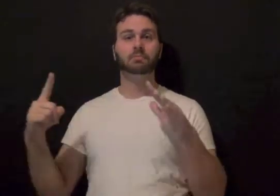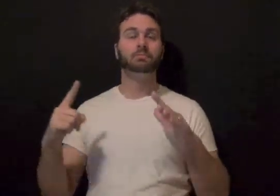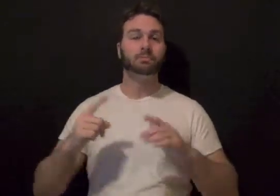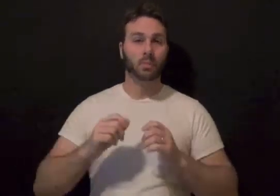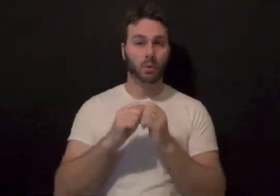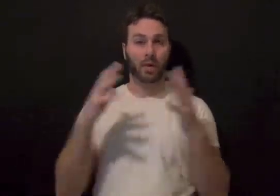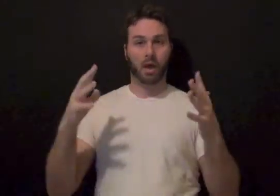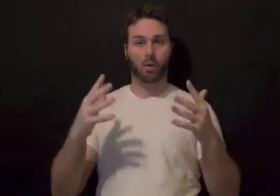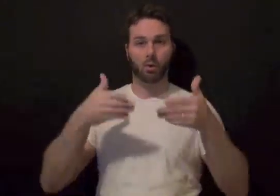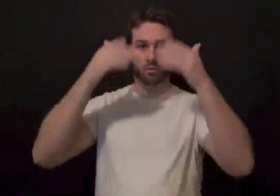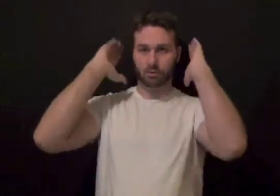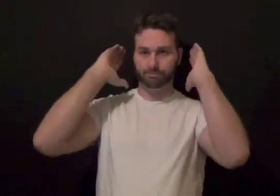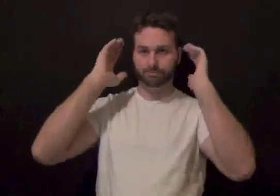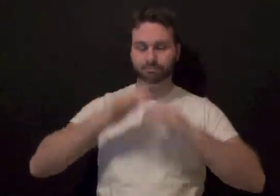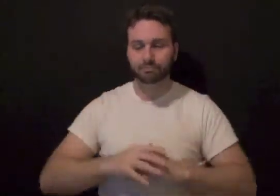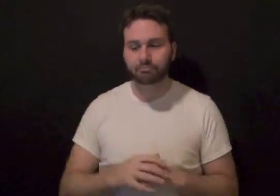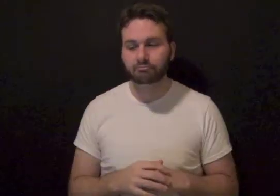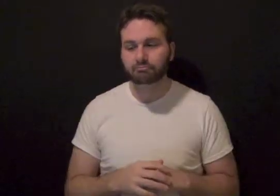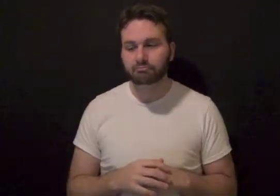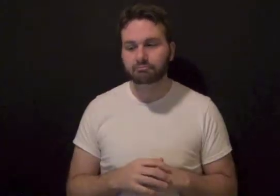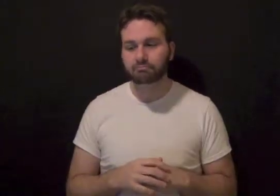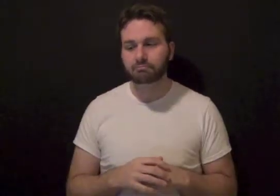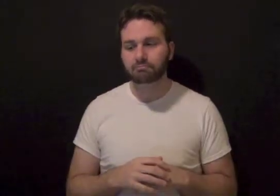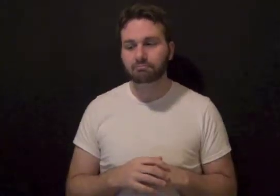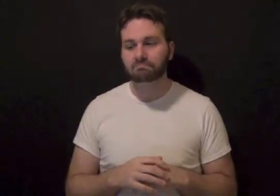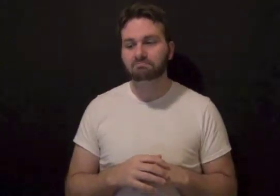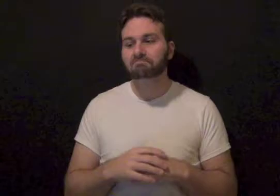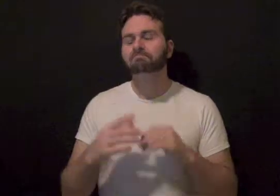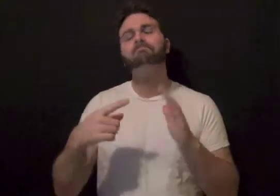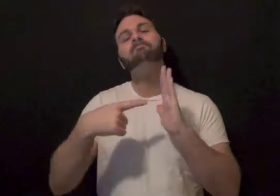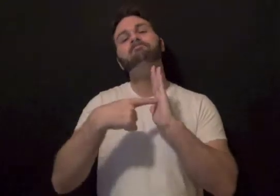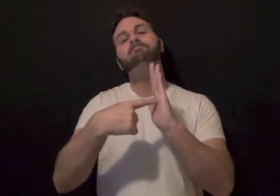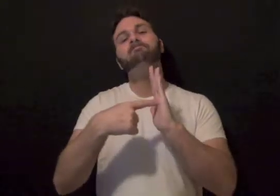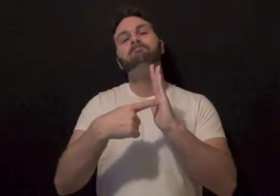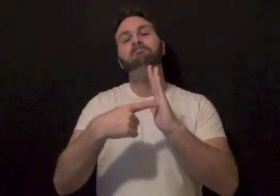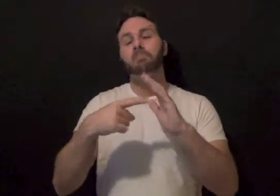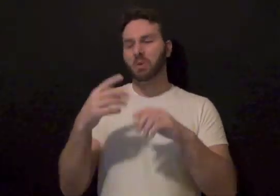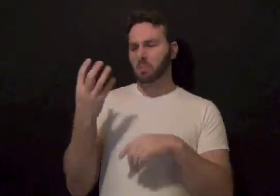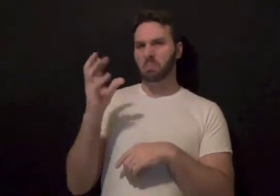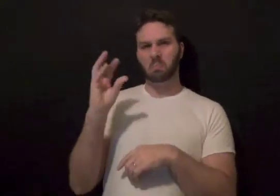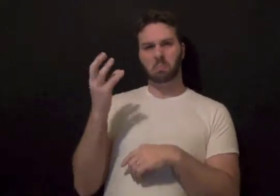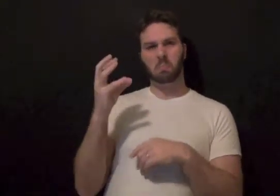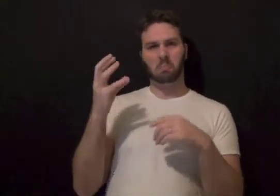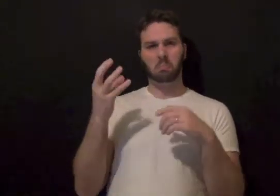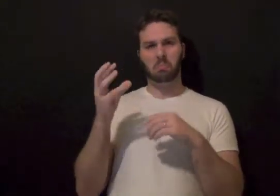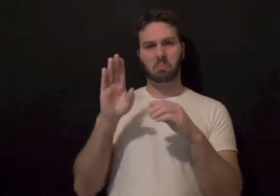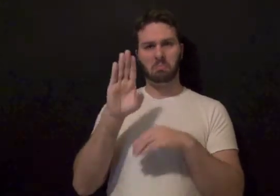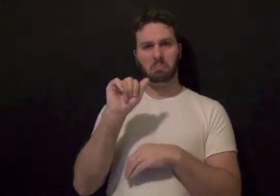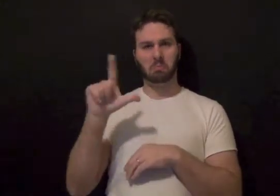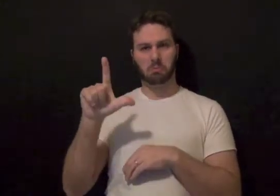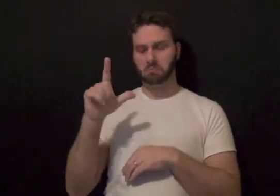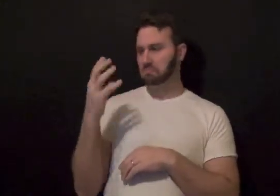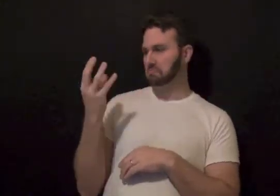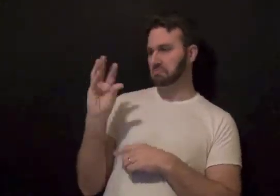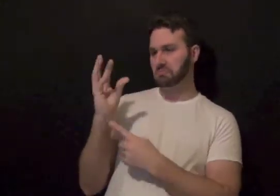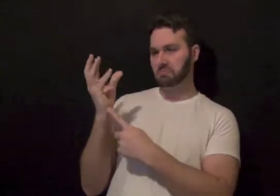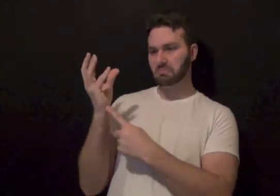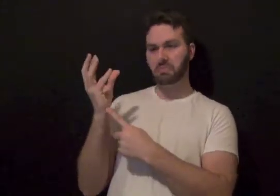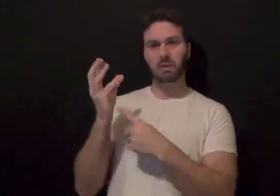get distracted by a thought. Let's say this is an anxious thought. So everything's going fine, and then we see the anxious thought, and it's like, oh, didn't